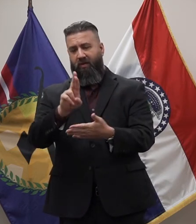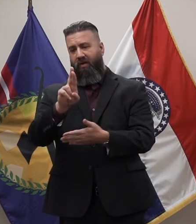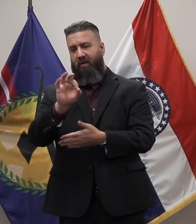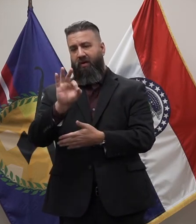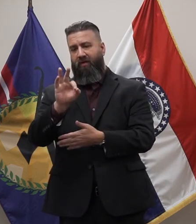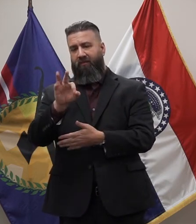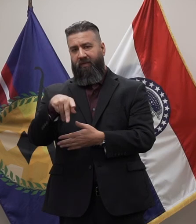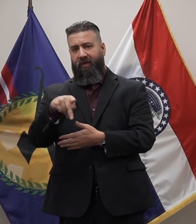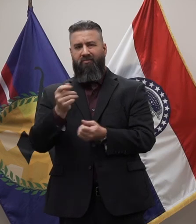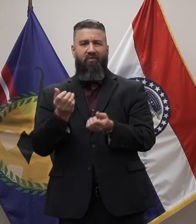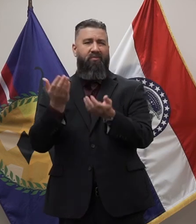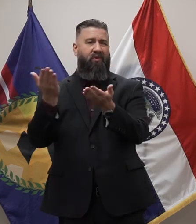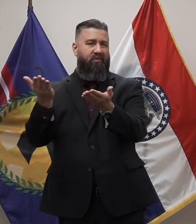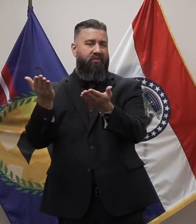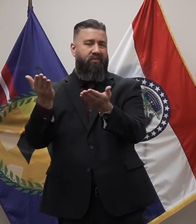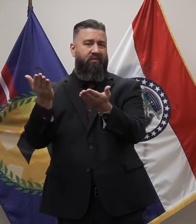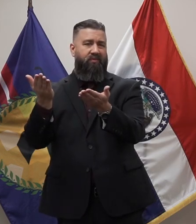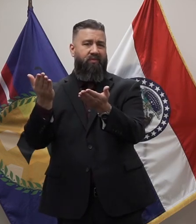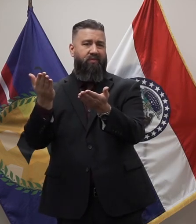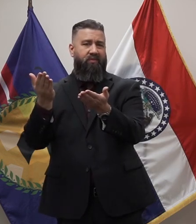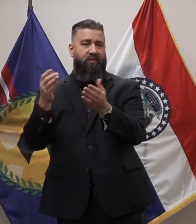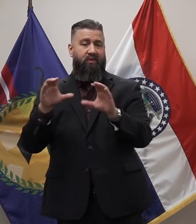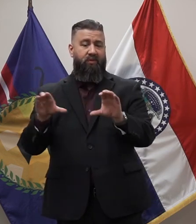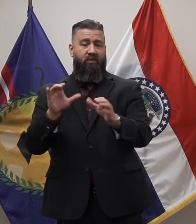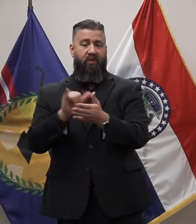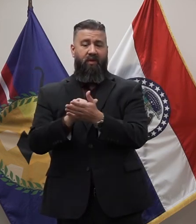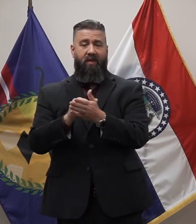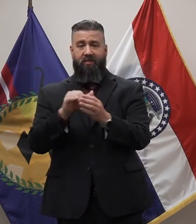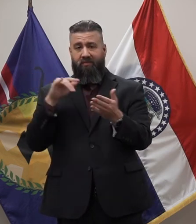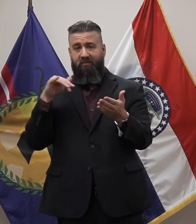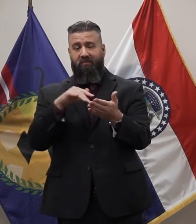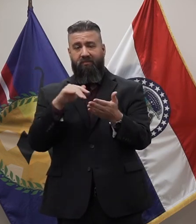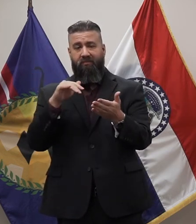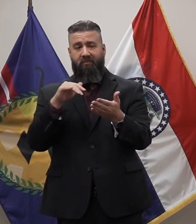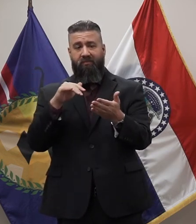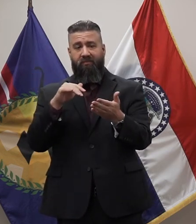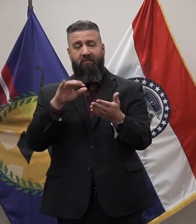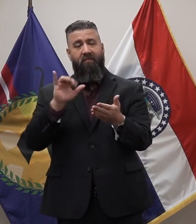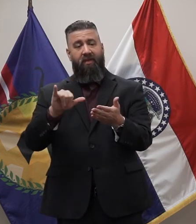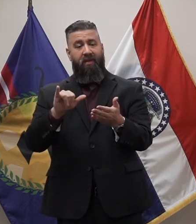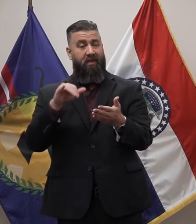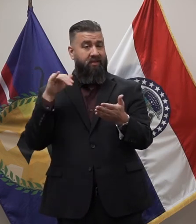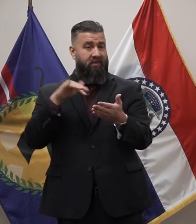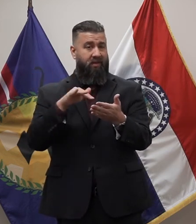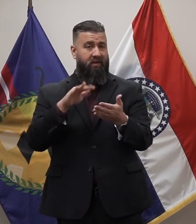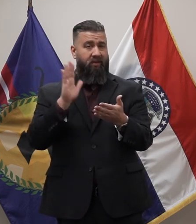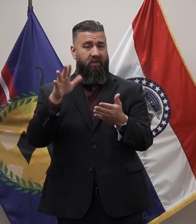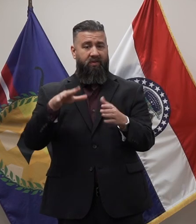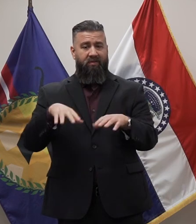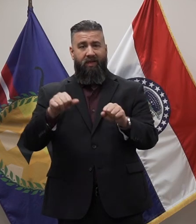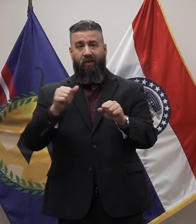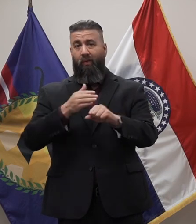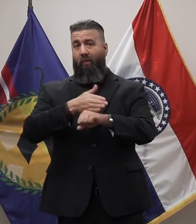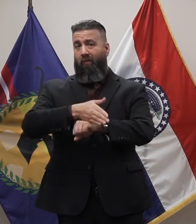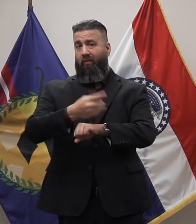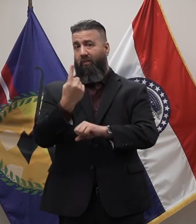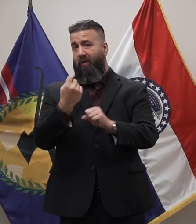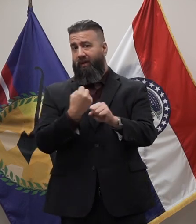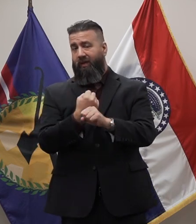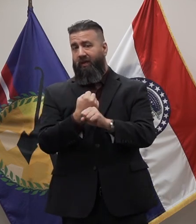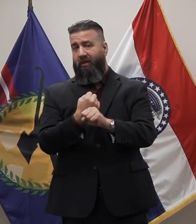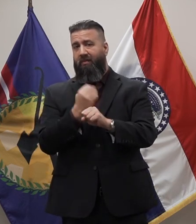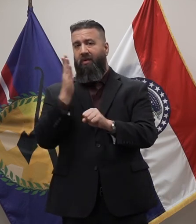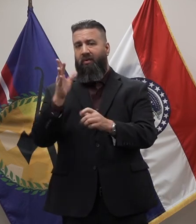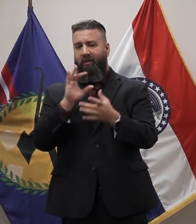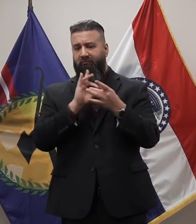RFPs, proposals to perform that disparity study. That disparity study will take over a year, but it'll be a joint